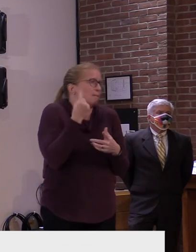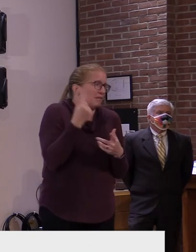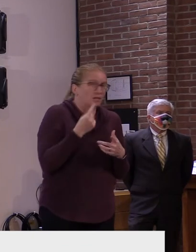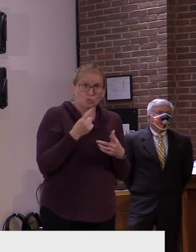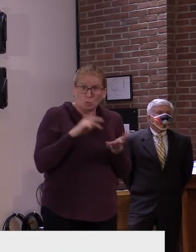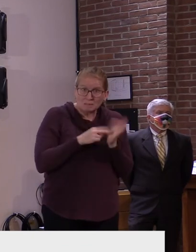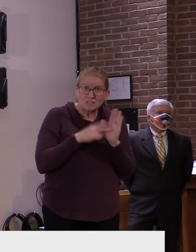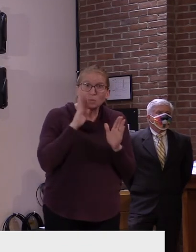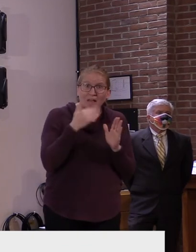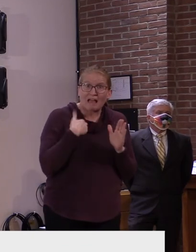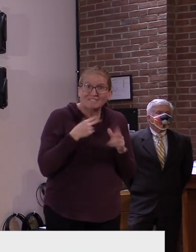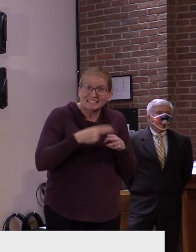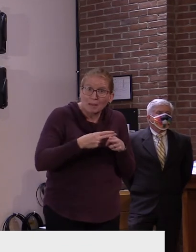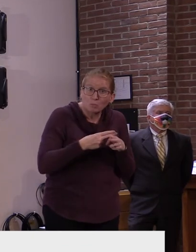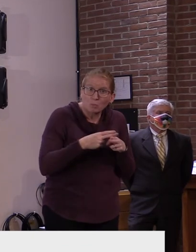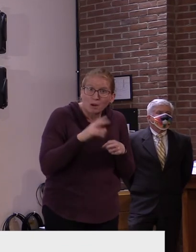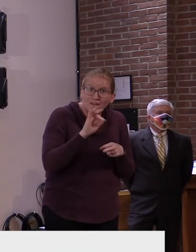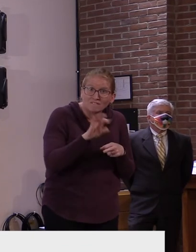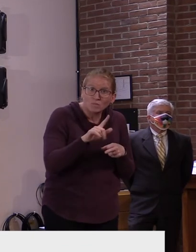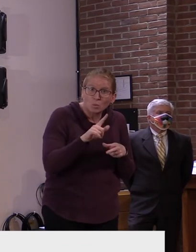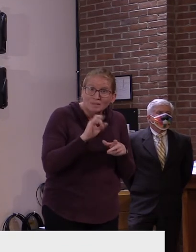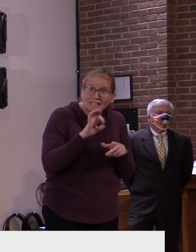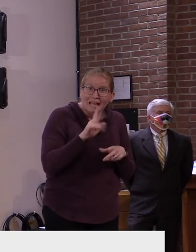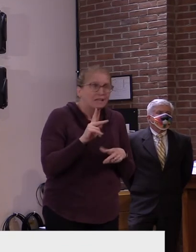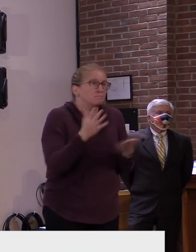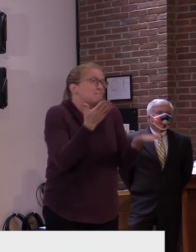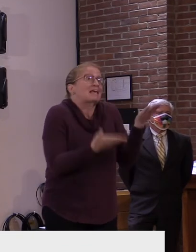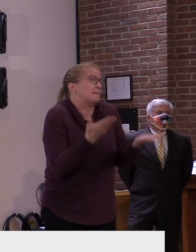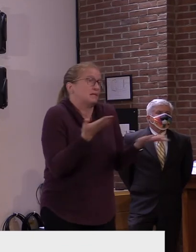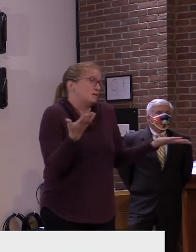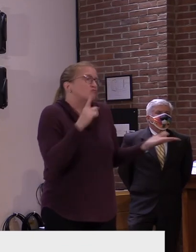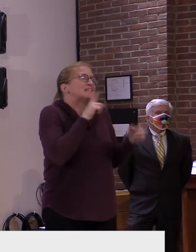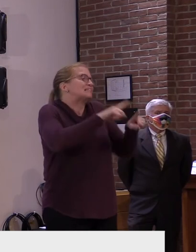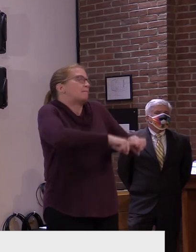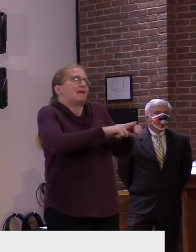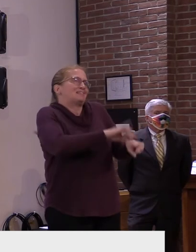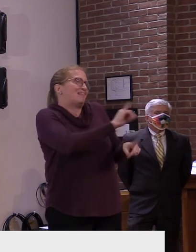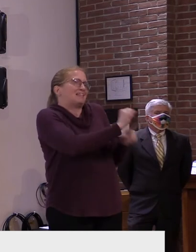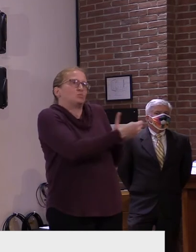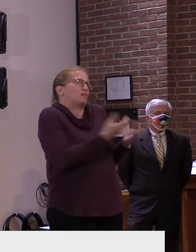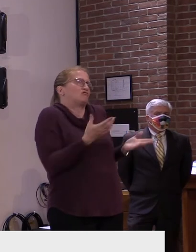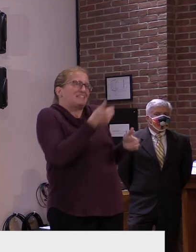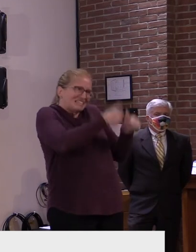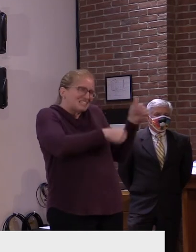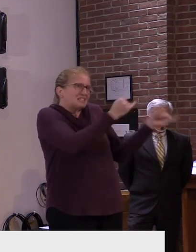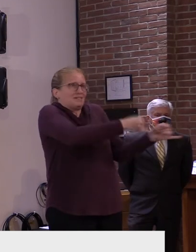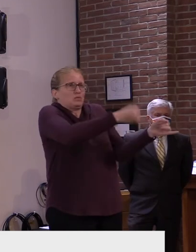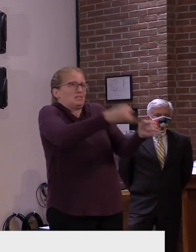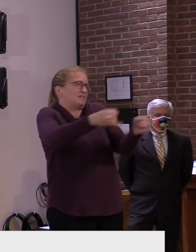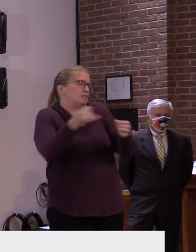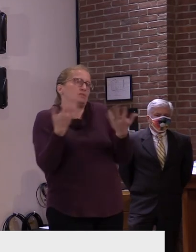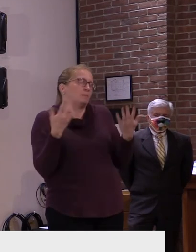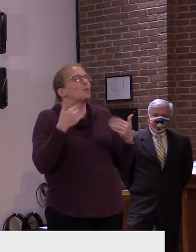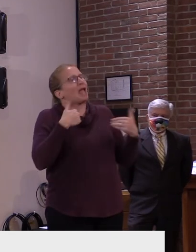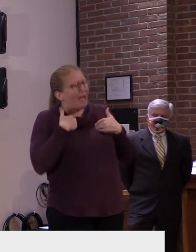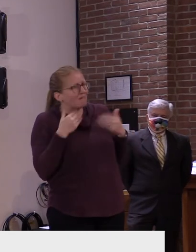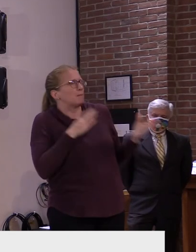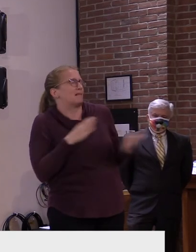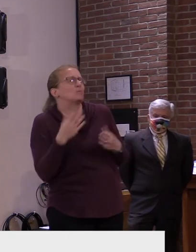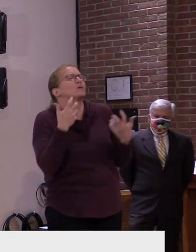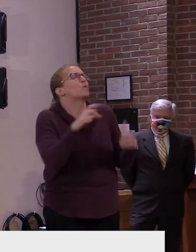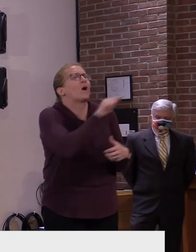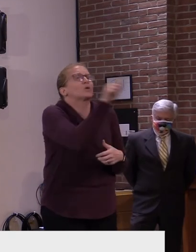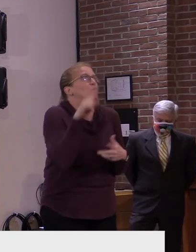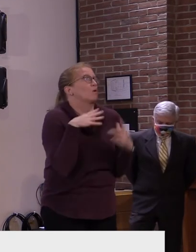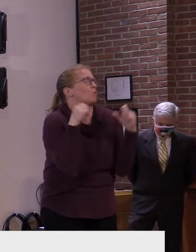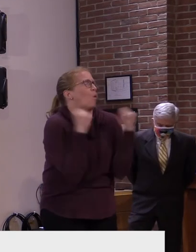site-specific circumstances and the the condition of the tank um that has received the red tag okay thank you uh